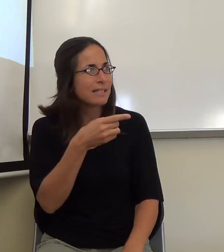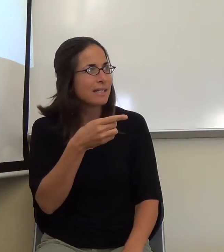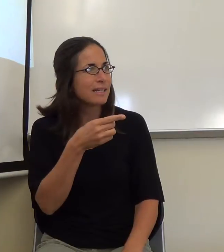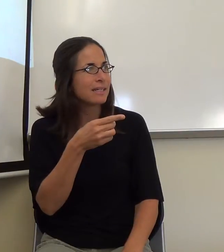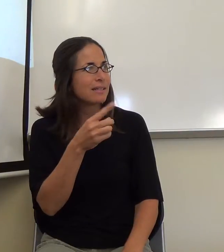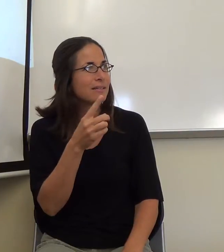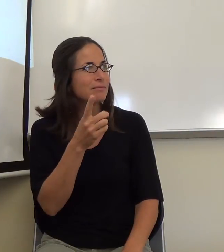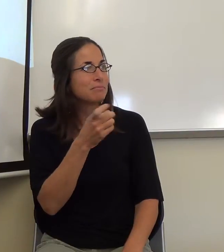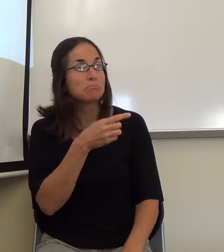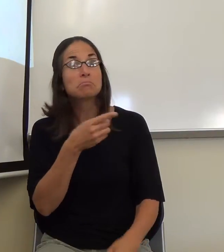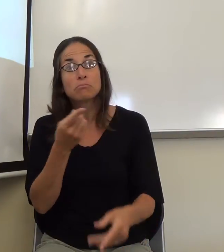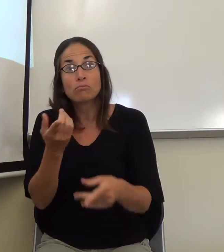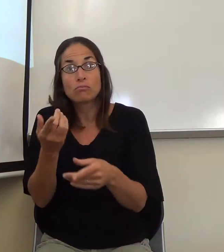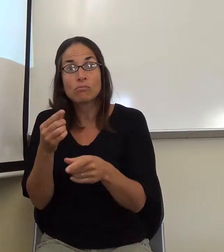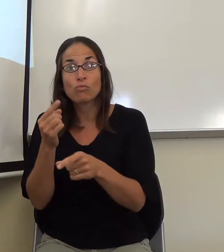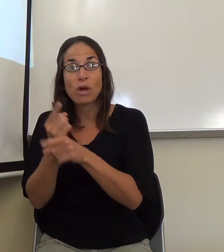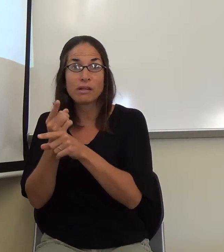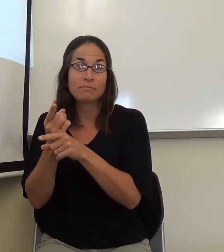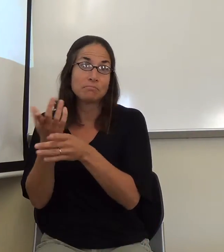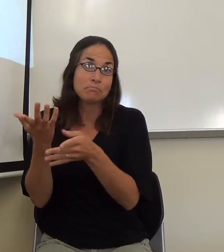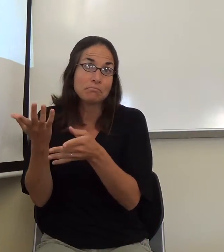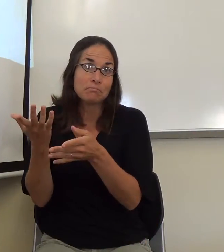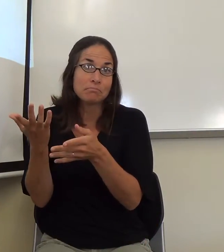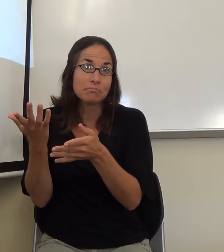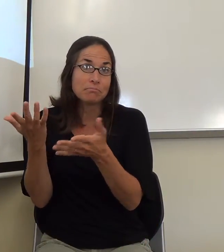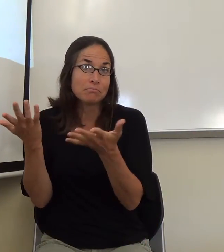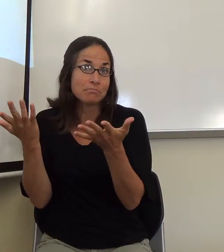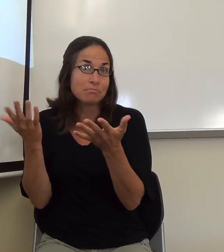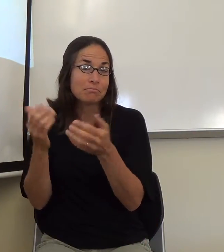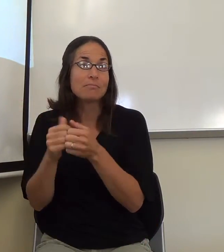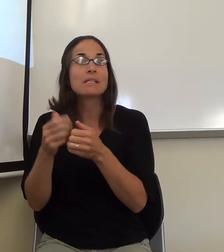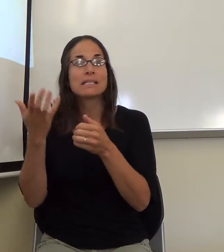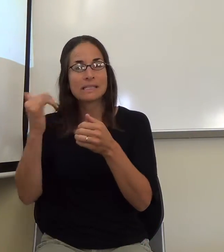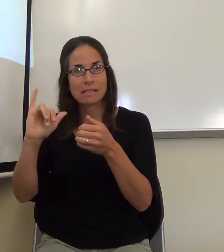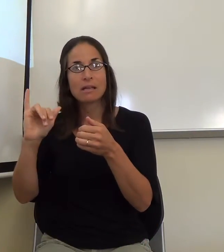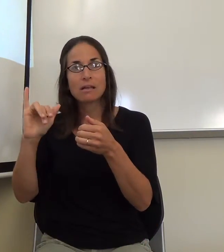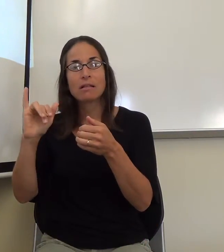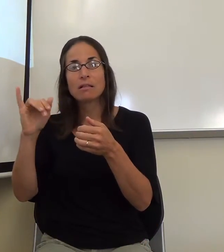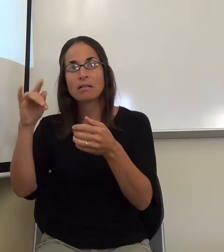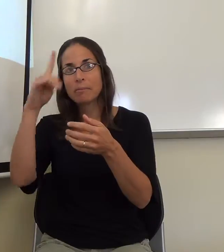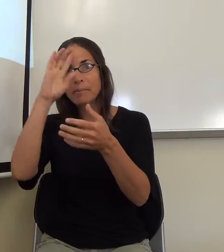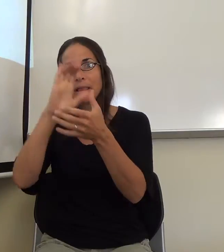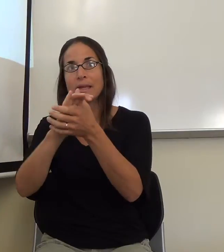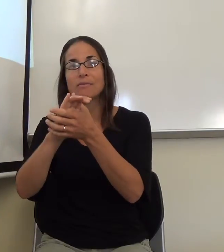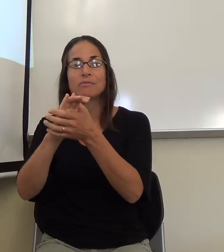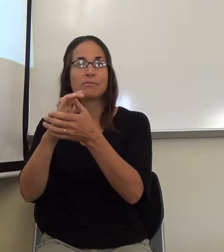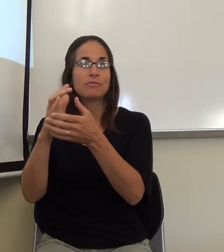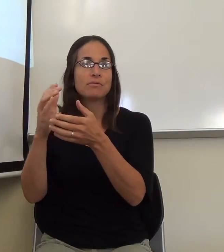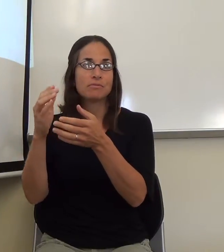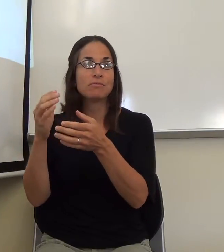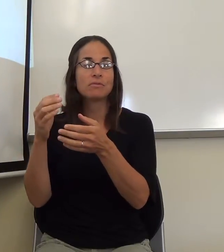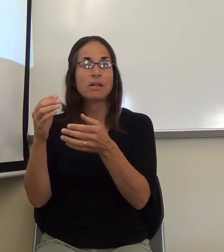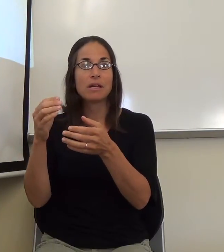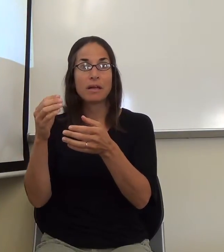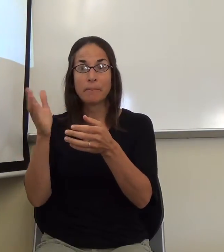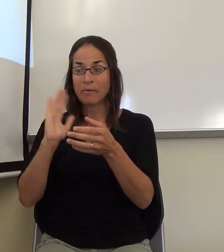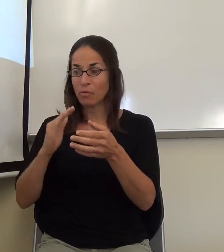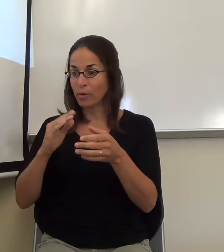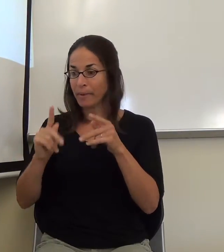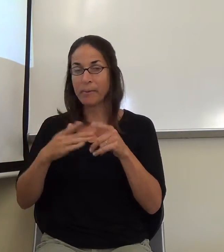right. This is part of, there is still a belief that some people, and I've had people in my classes, even in the past